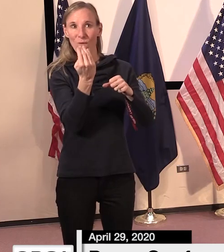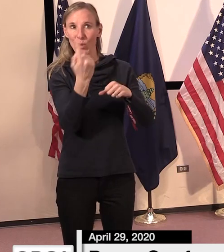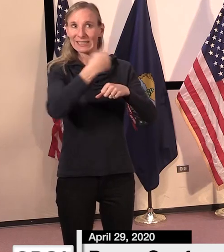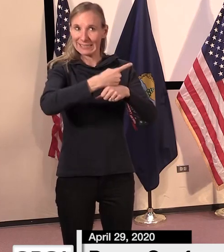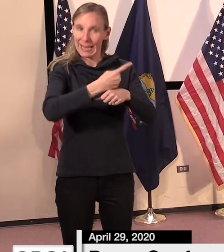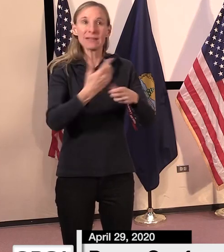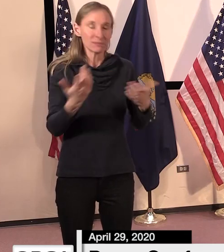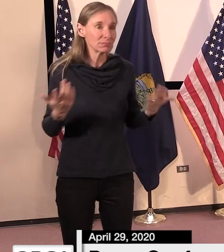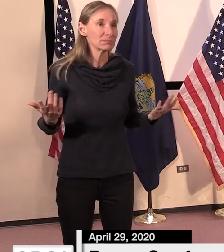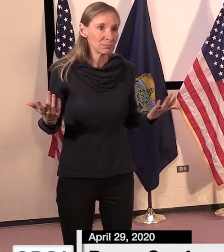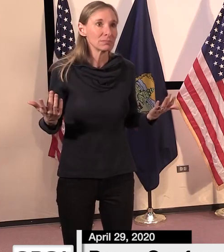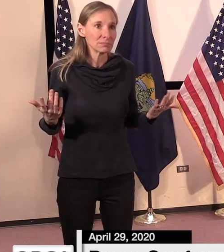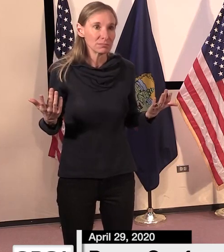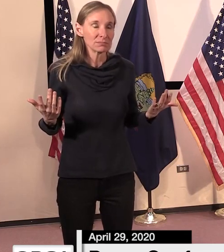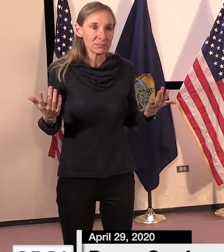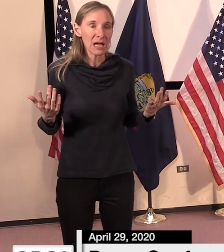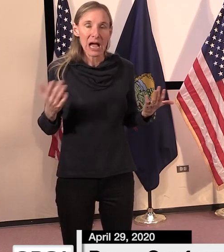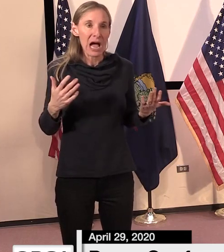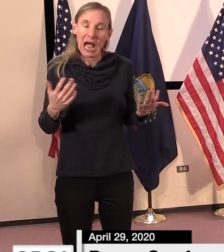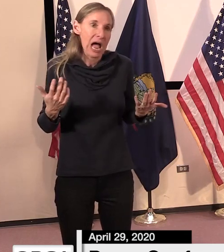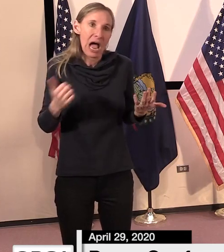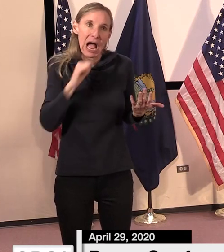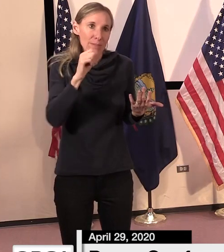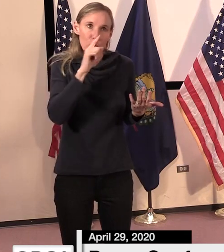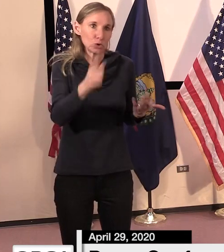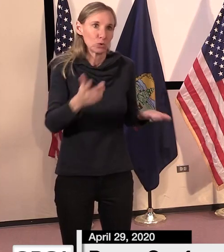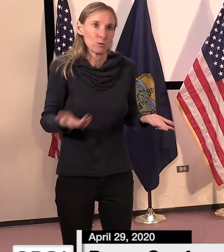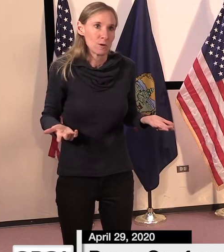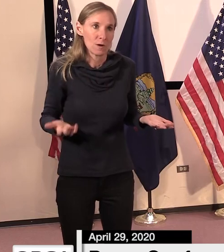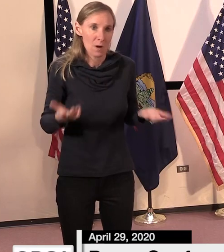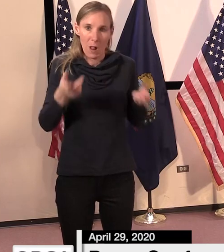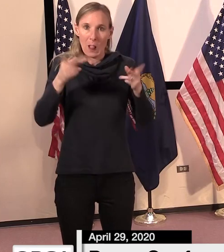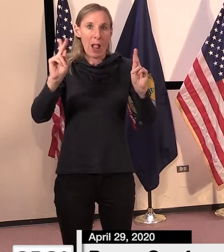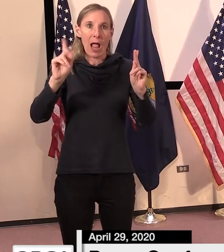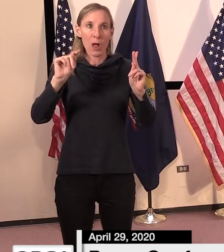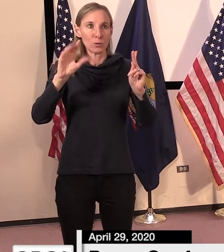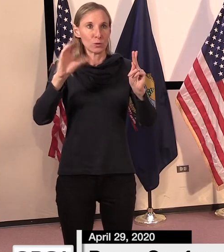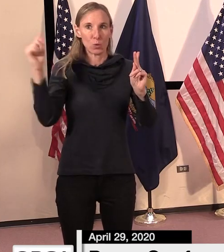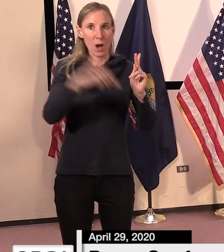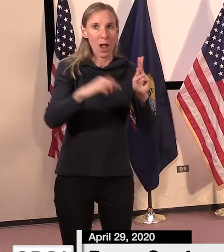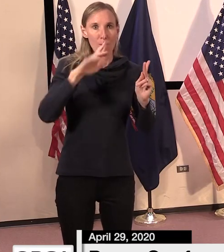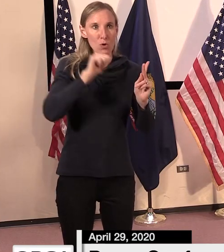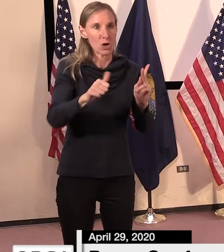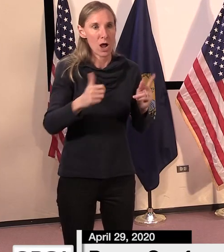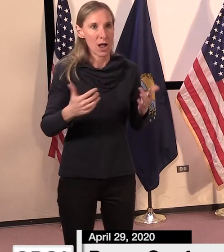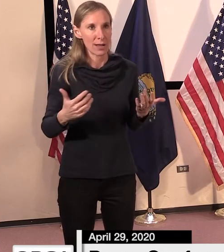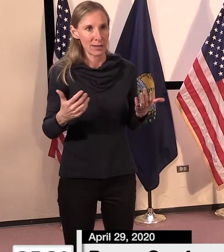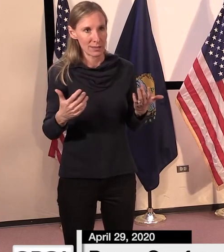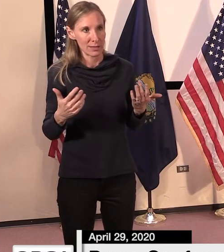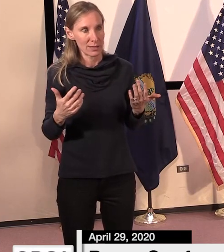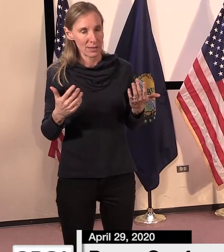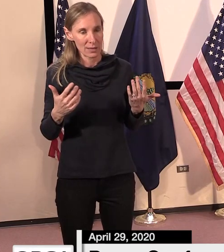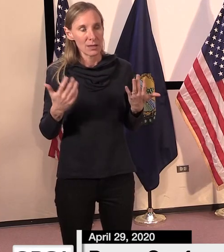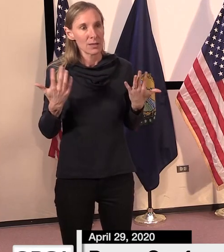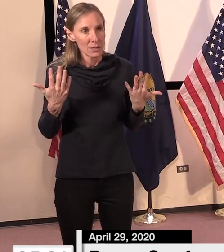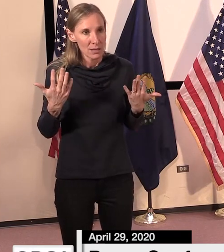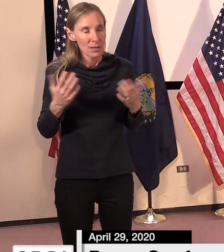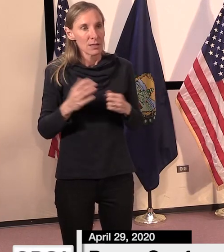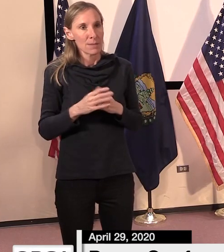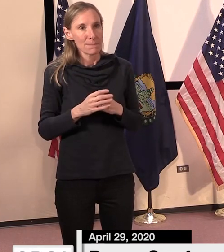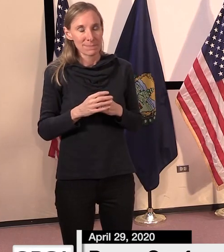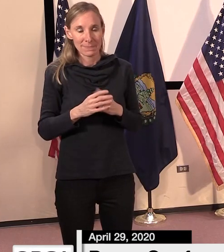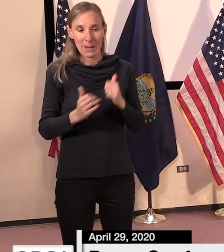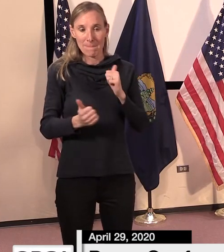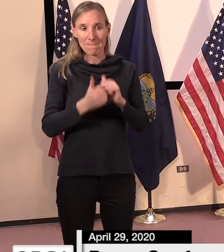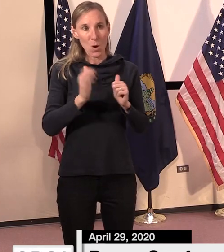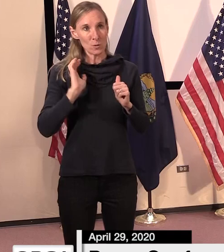days, I'm not sure whether they would be allowed to come or not under those conditions. But most of our